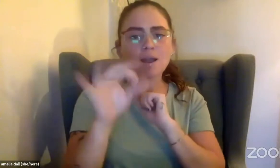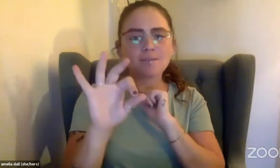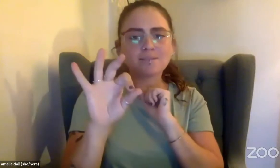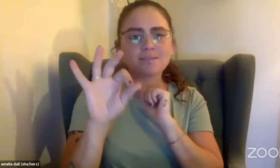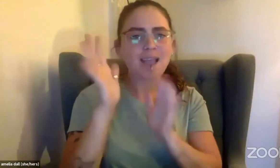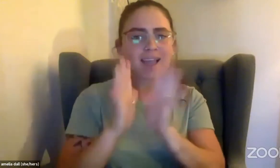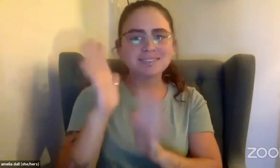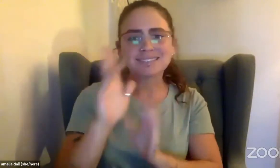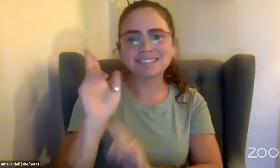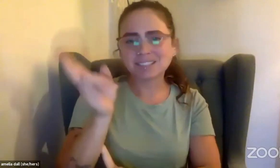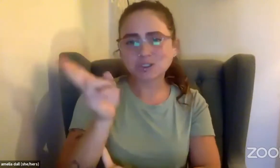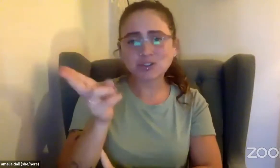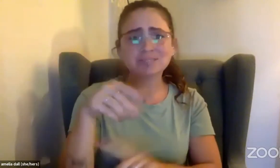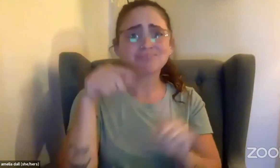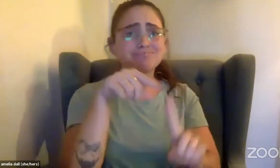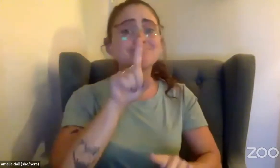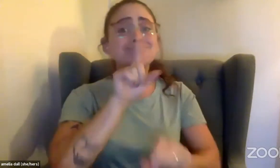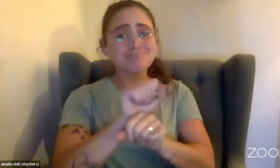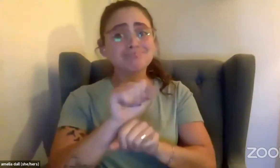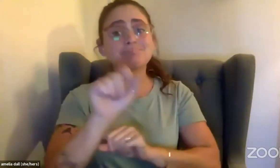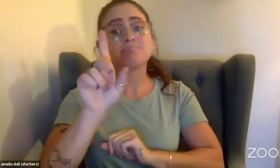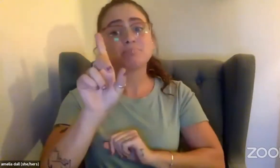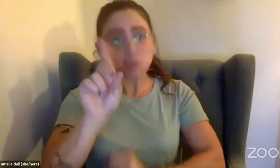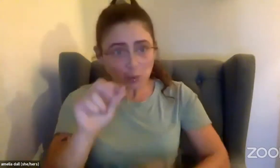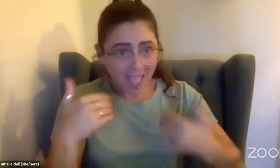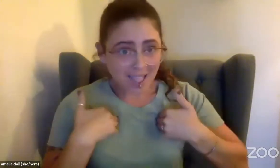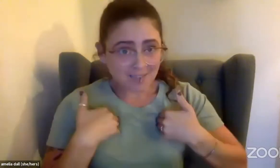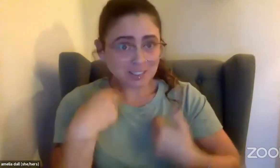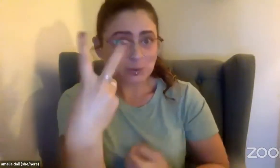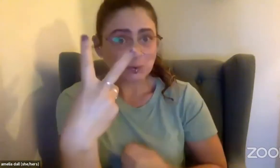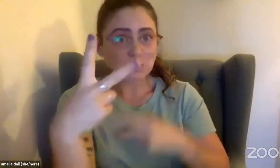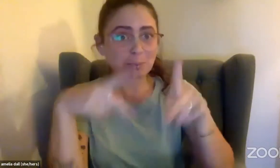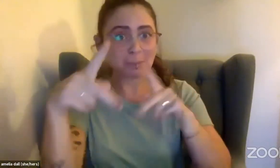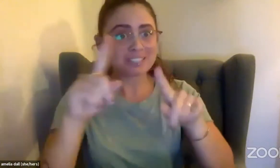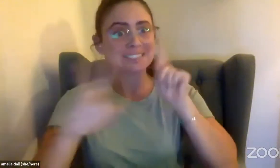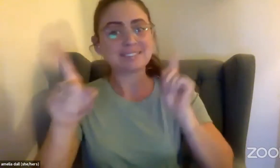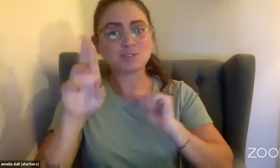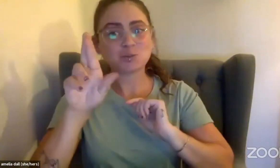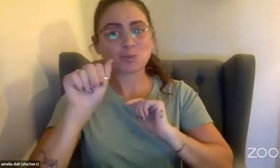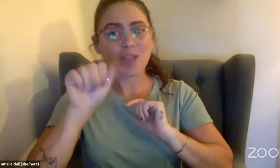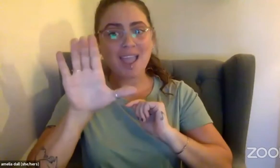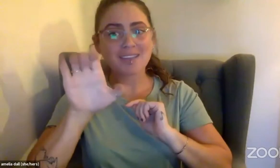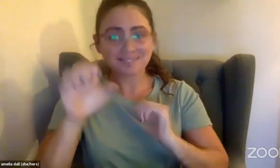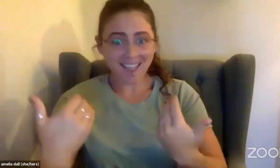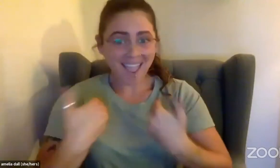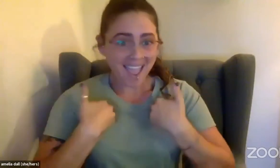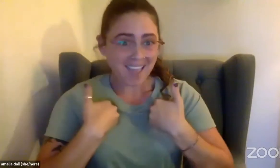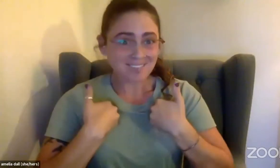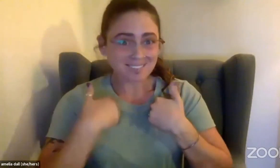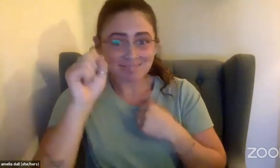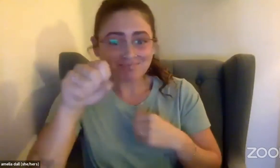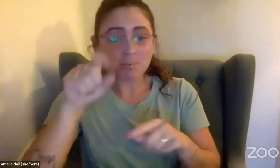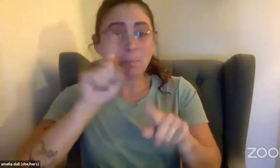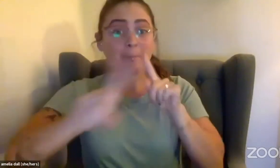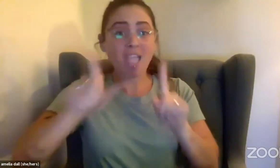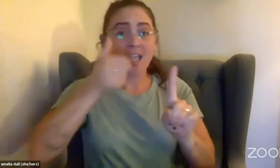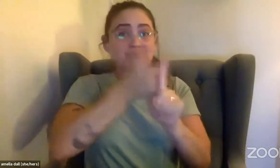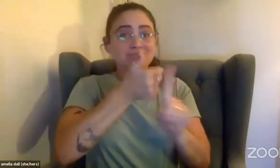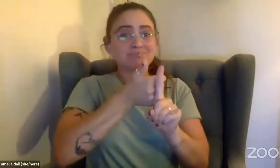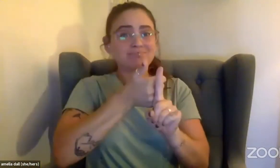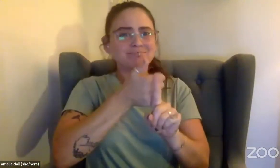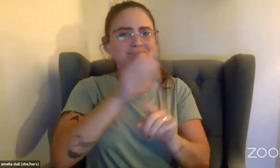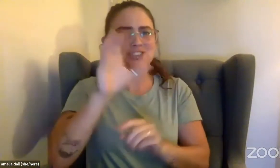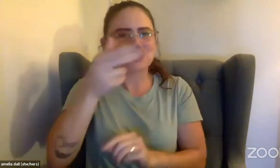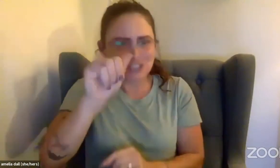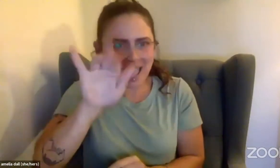board. However, it is chartered by a white woman with apparently no research or experience in diversity